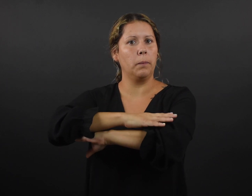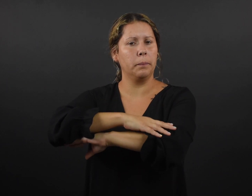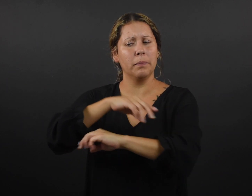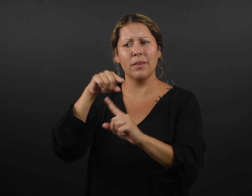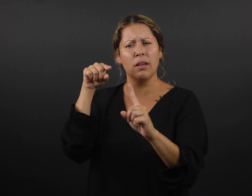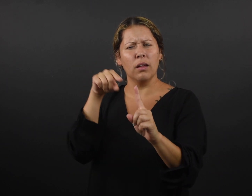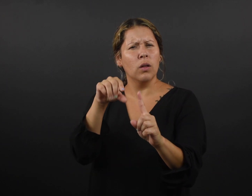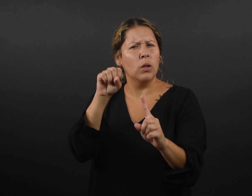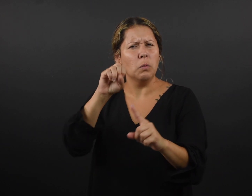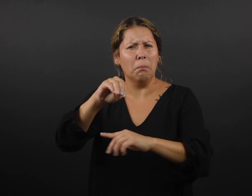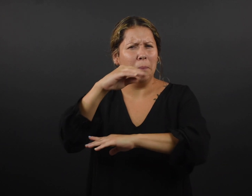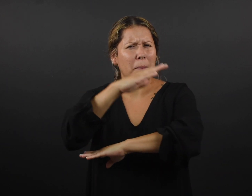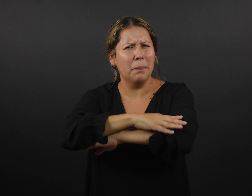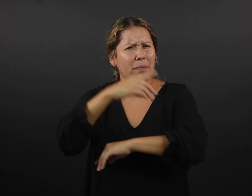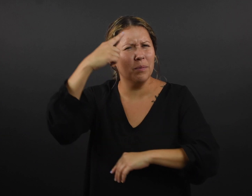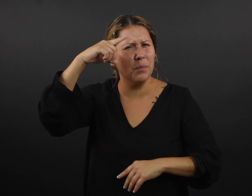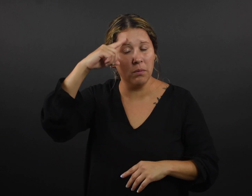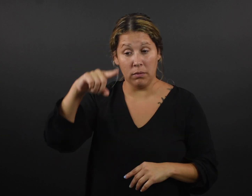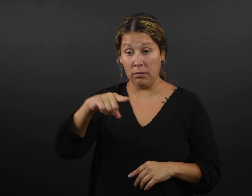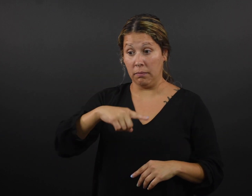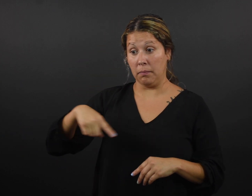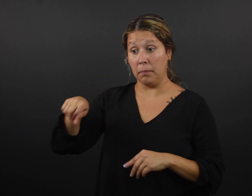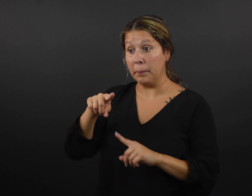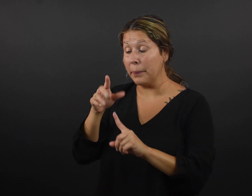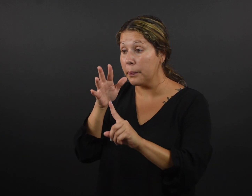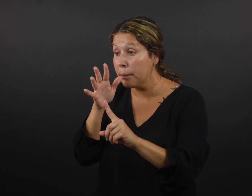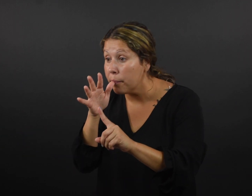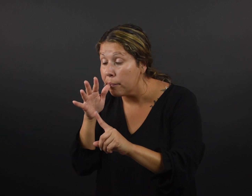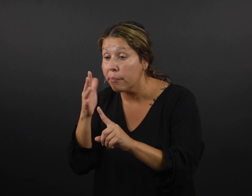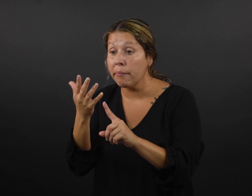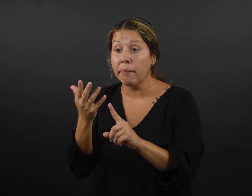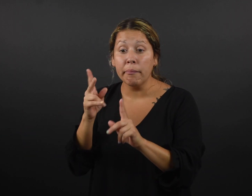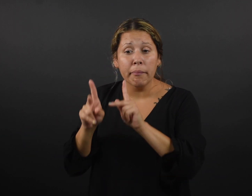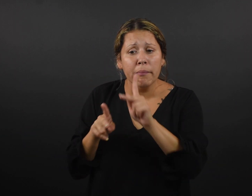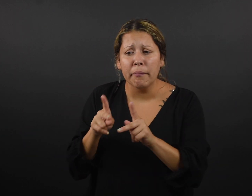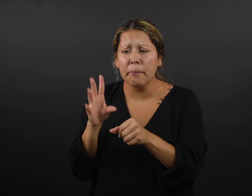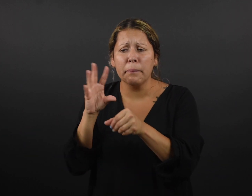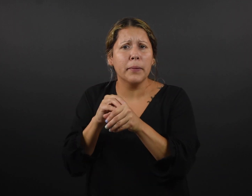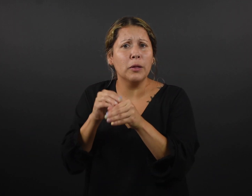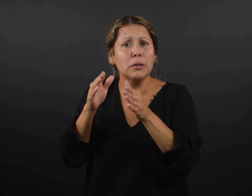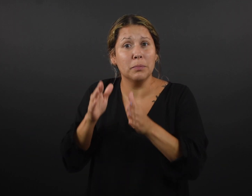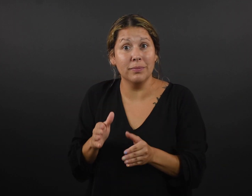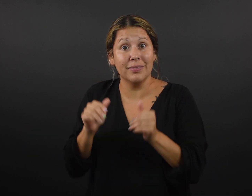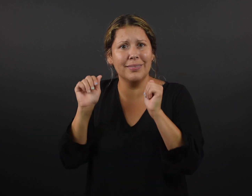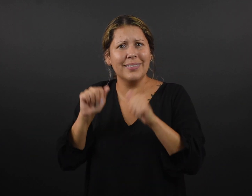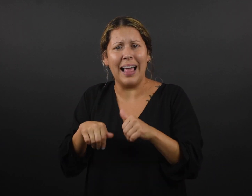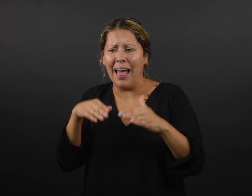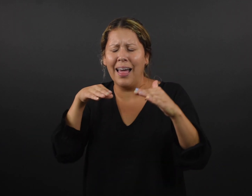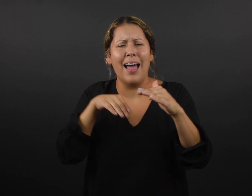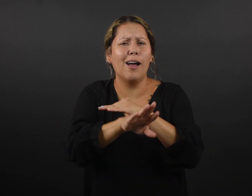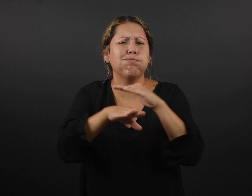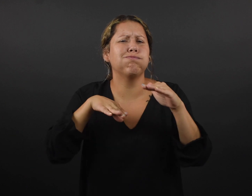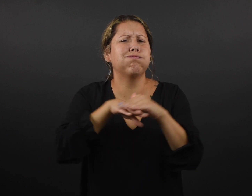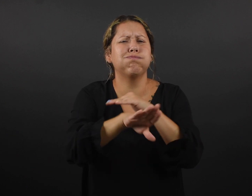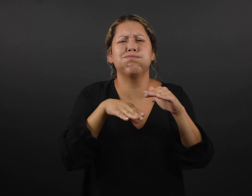creating a social media platform that participants can use anytime for questions, including questions related